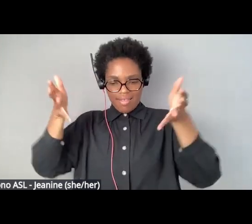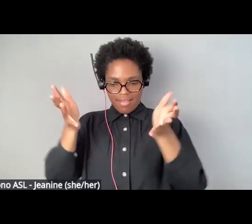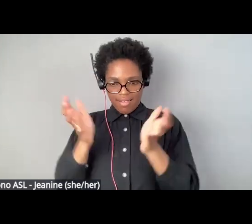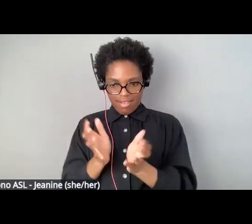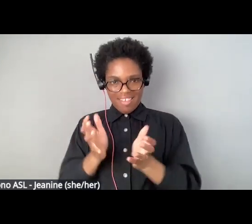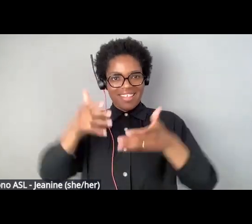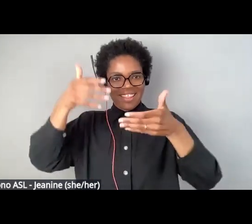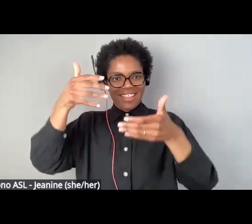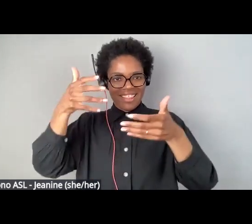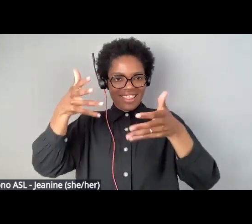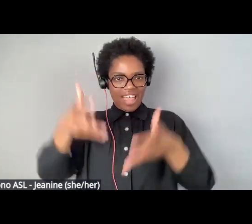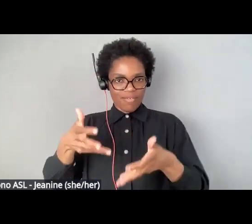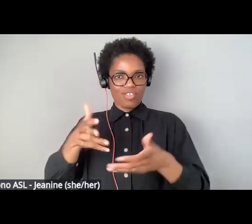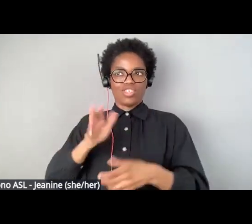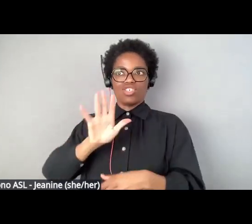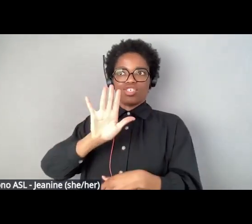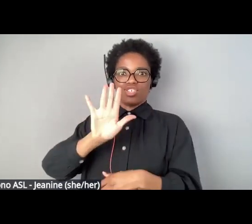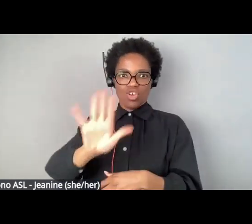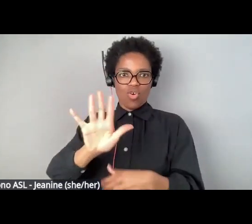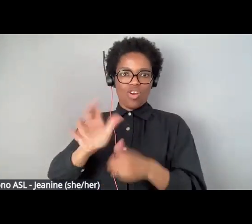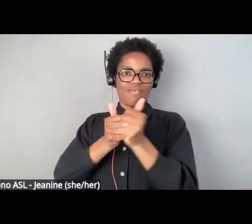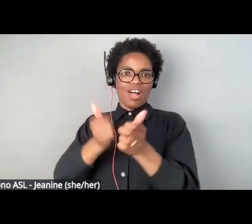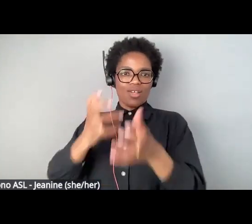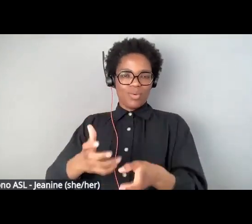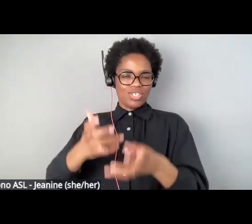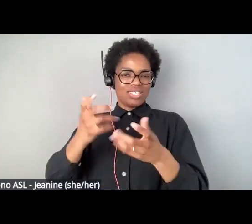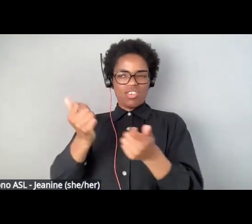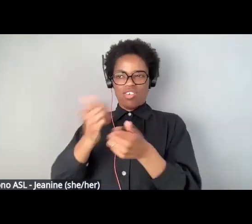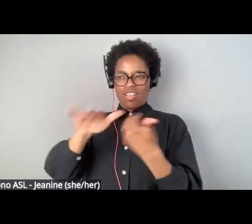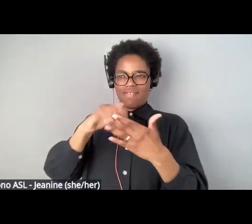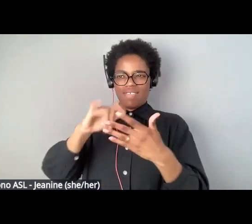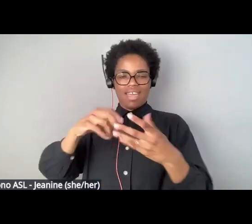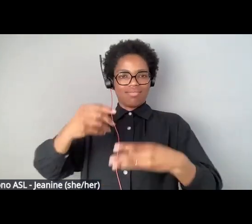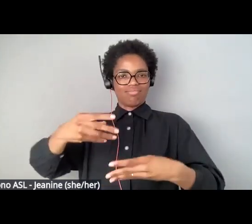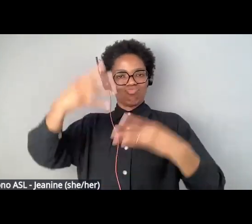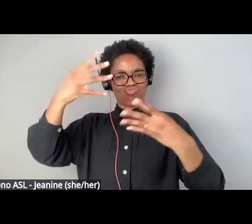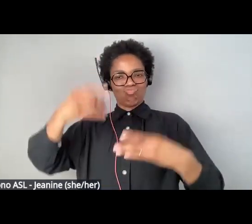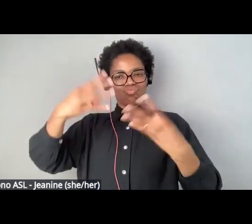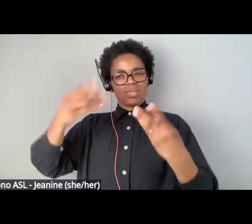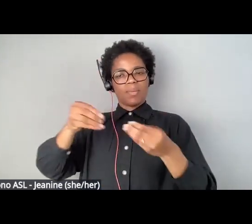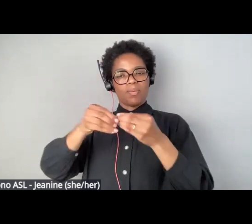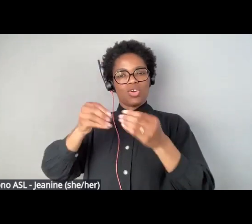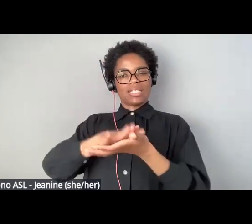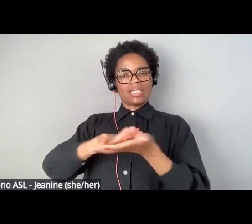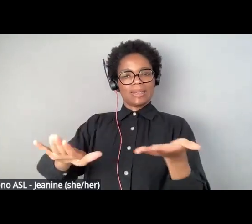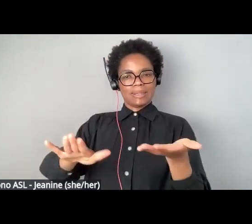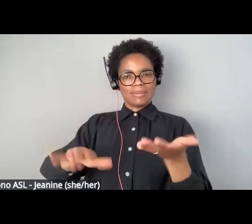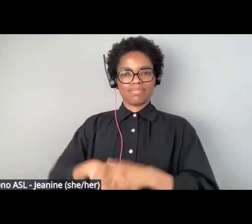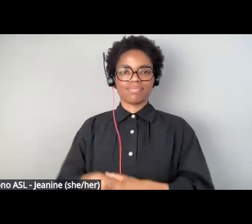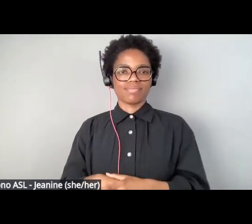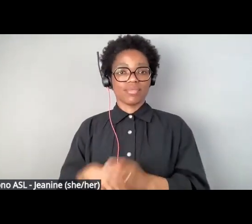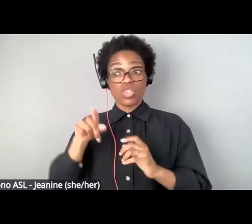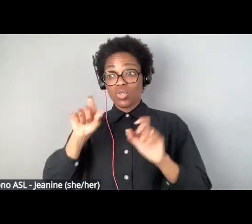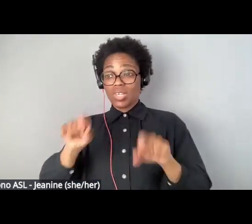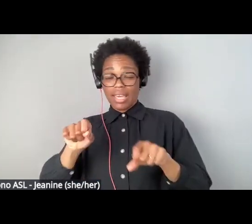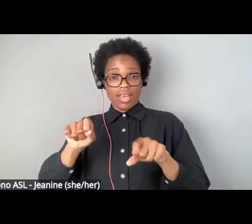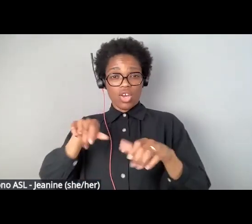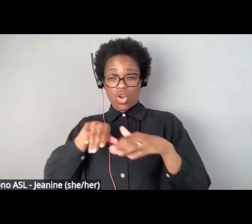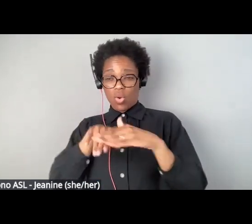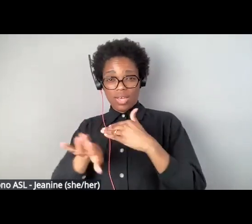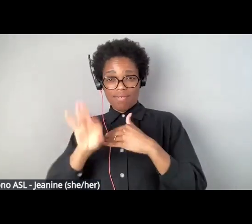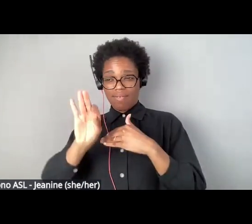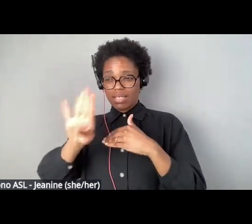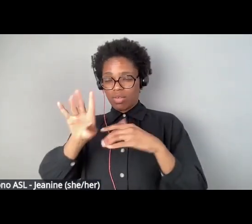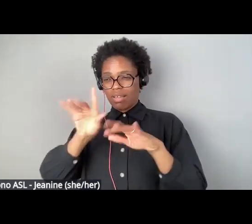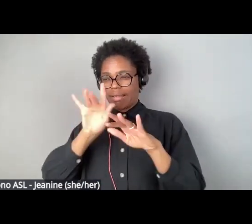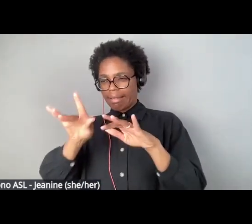And this, if you're going back in, you can go back into your Facebook settings and find like, don't give me personalized ads. I think